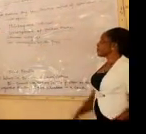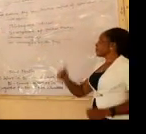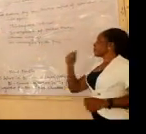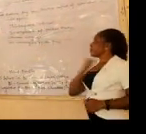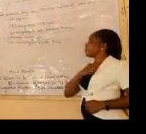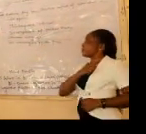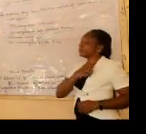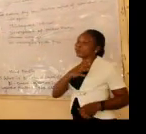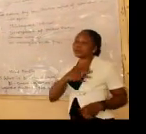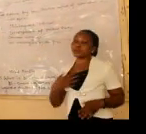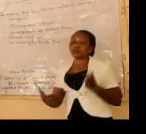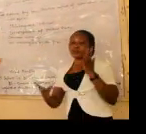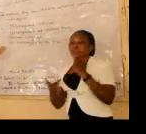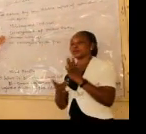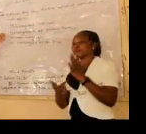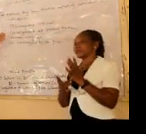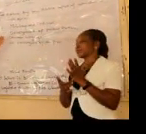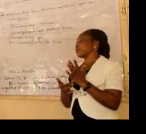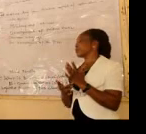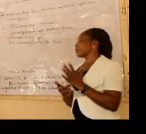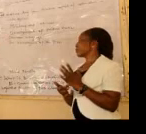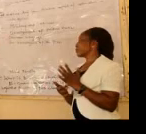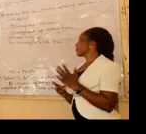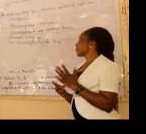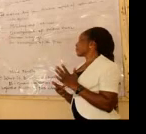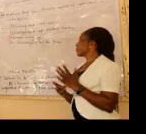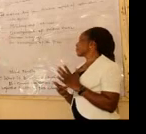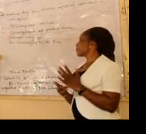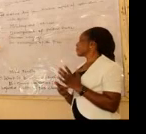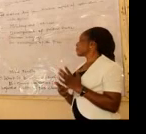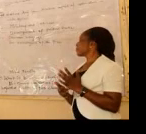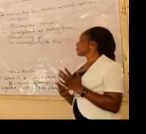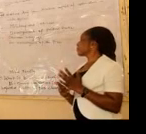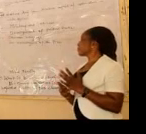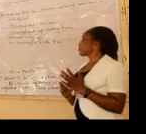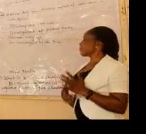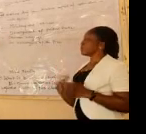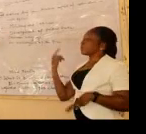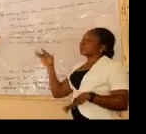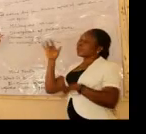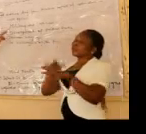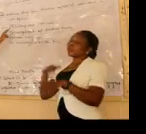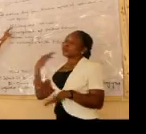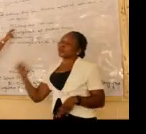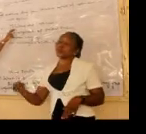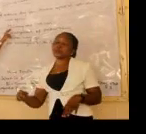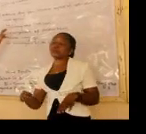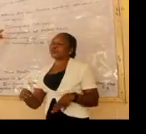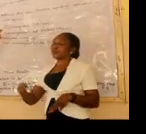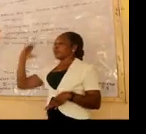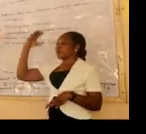quickly. Now, talking about military and technical aids, one of the impacts of colonialism is this.